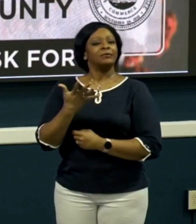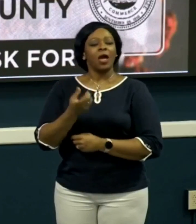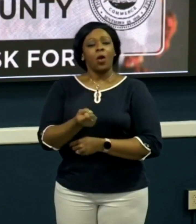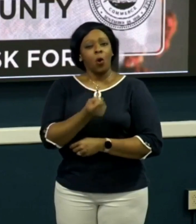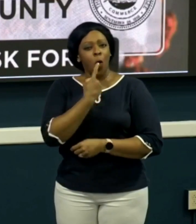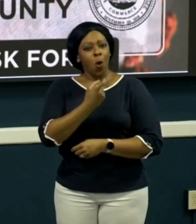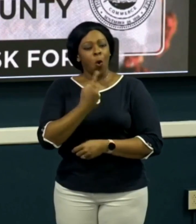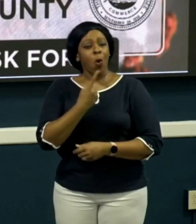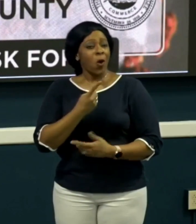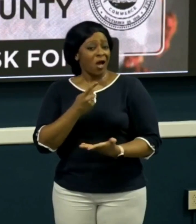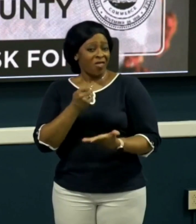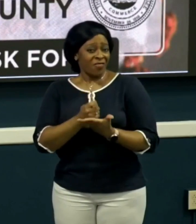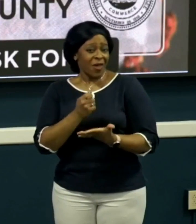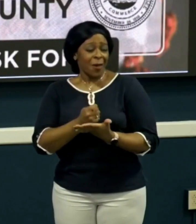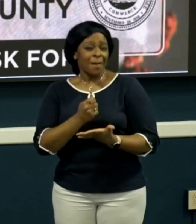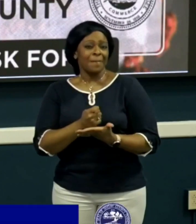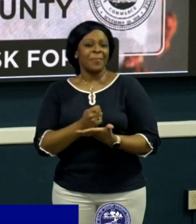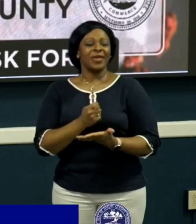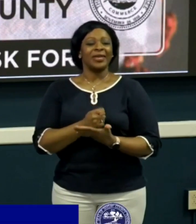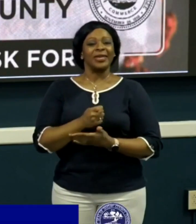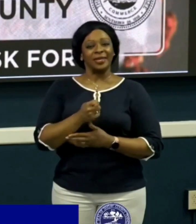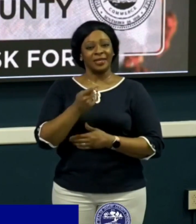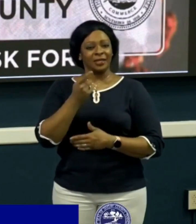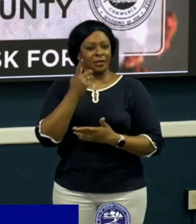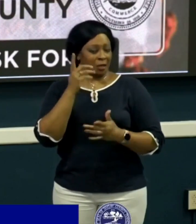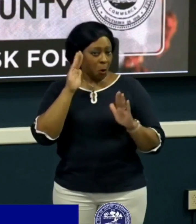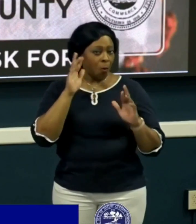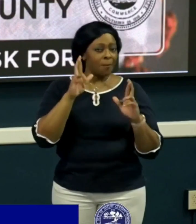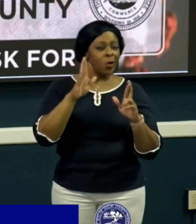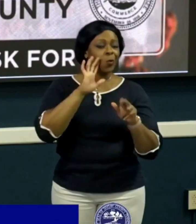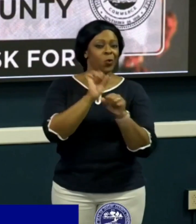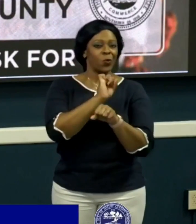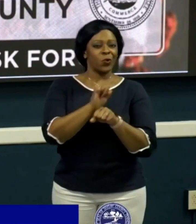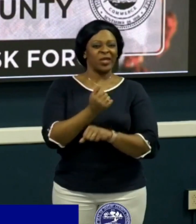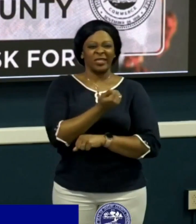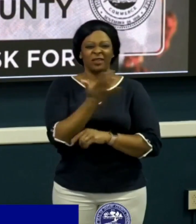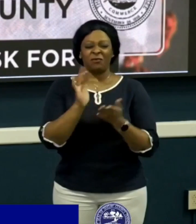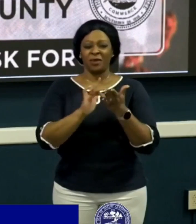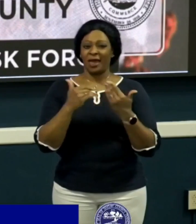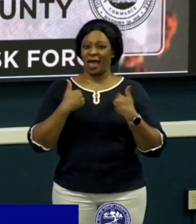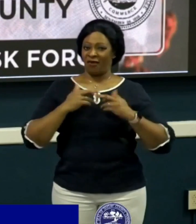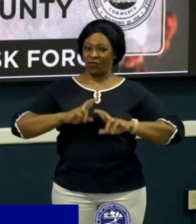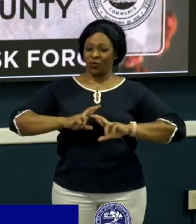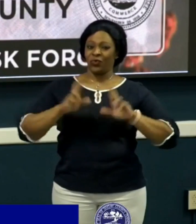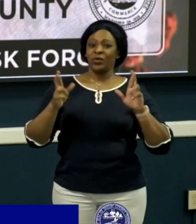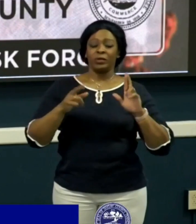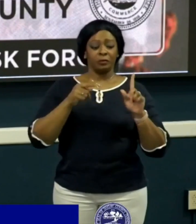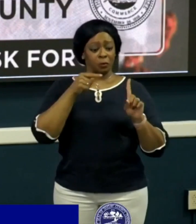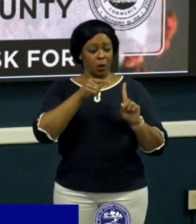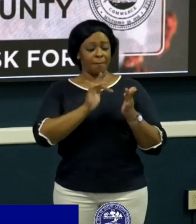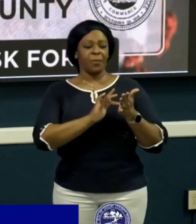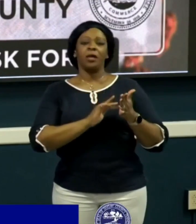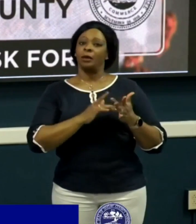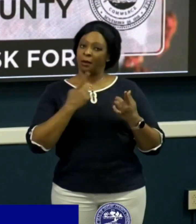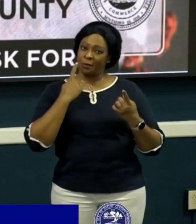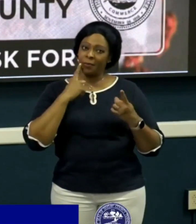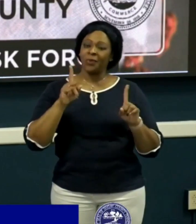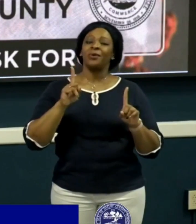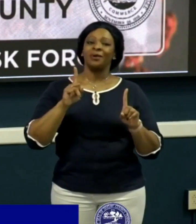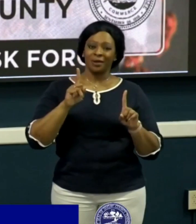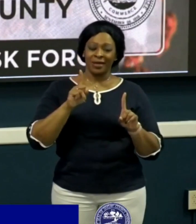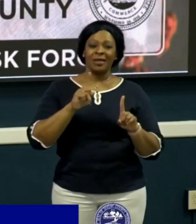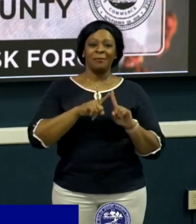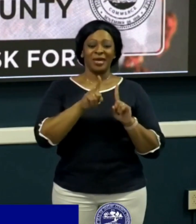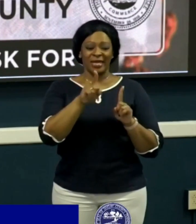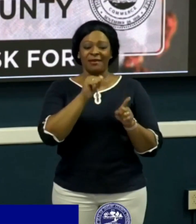have real promise here. There are several of those on the market. One of them is showing real efficacy, but it is in very limited